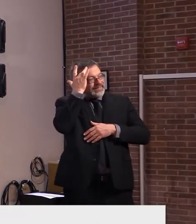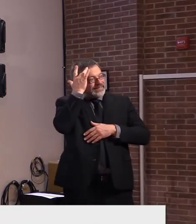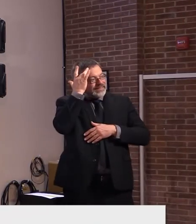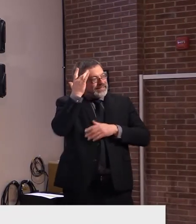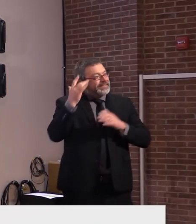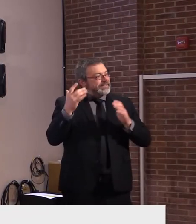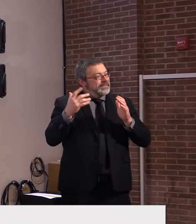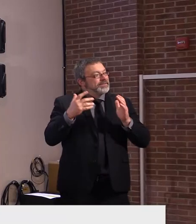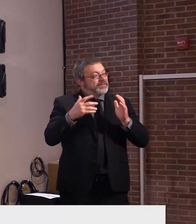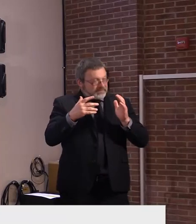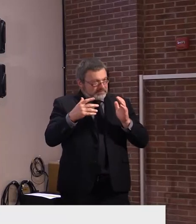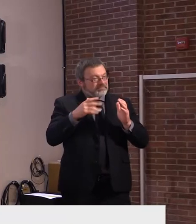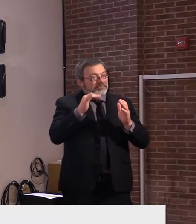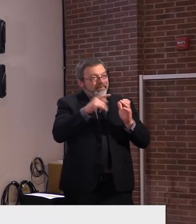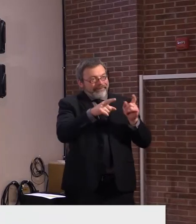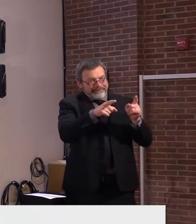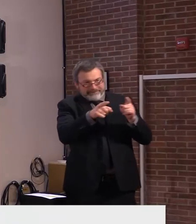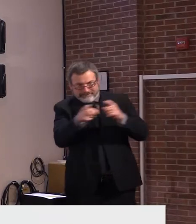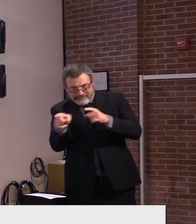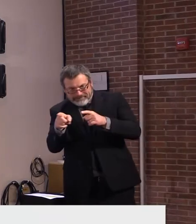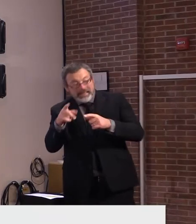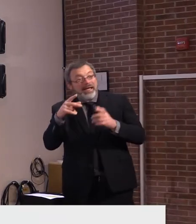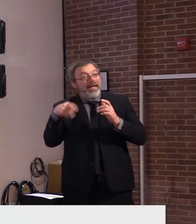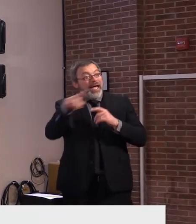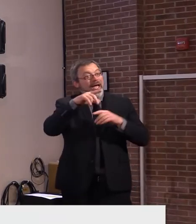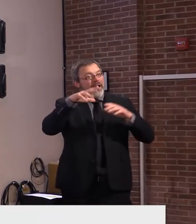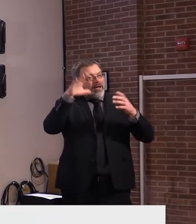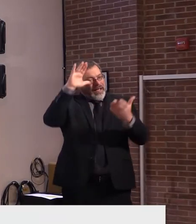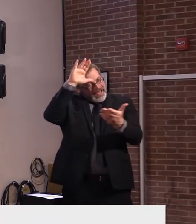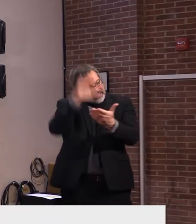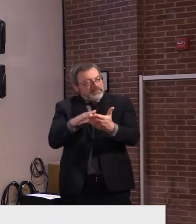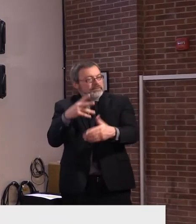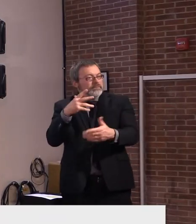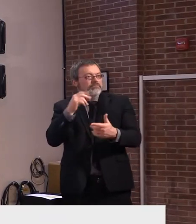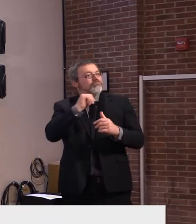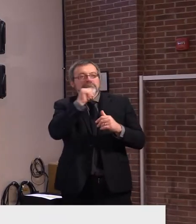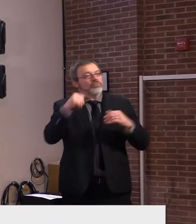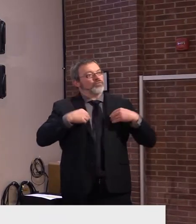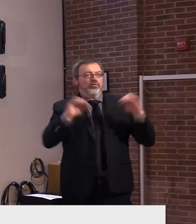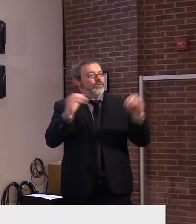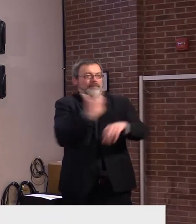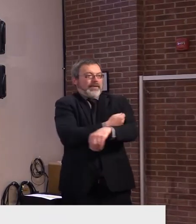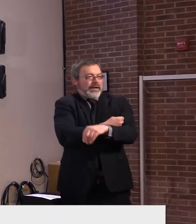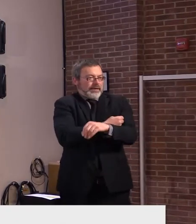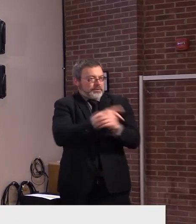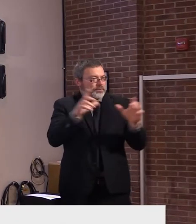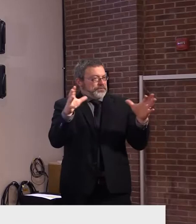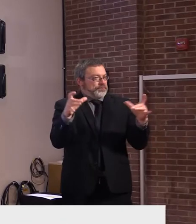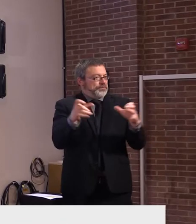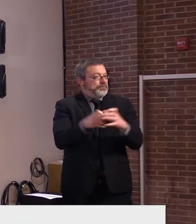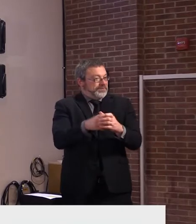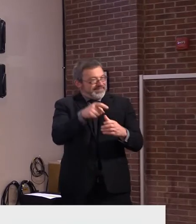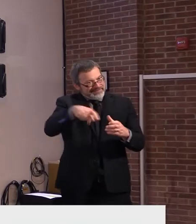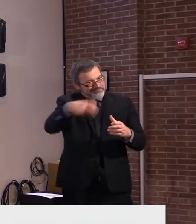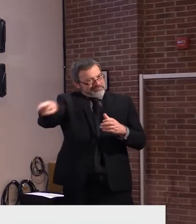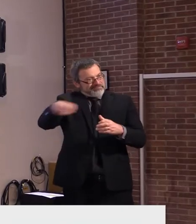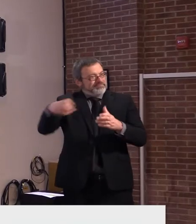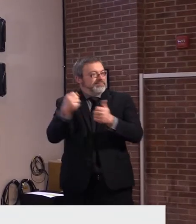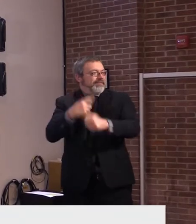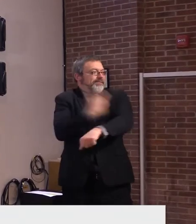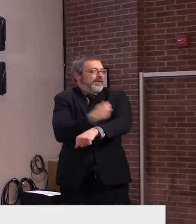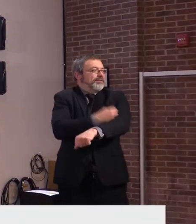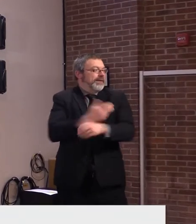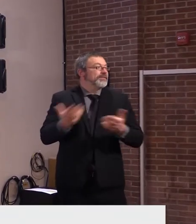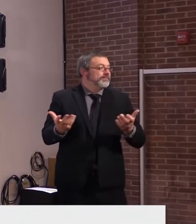across Vermont and its sort of four regions as we look at them, you can see that cases are still elevated in the Northeast Kingdom. You can